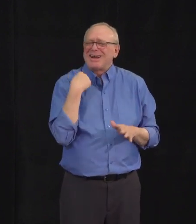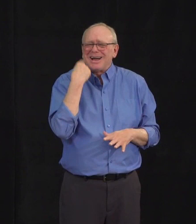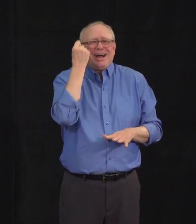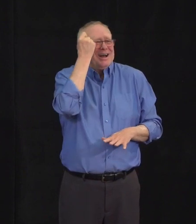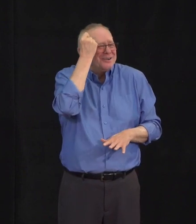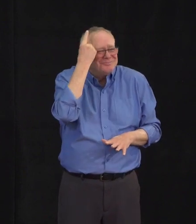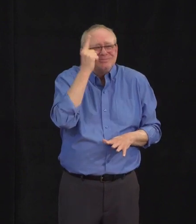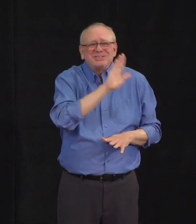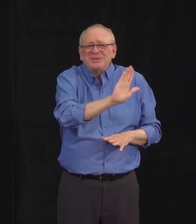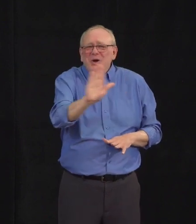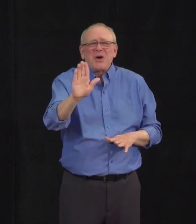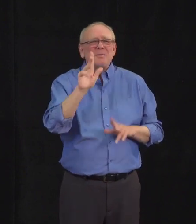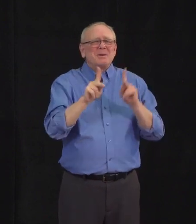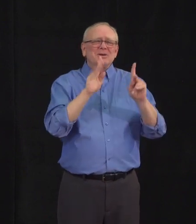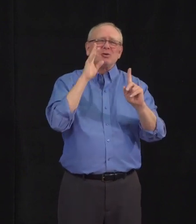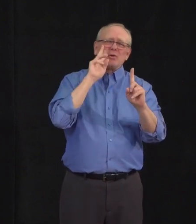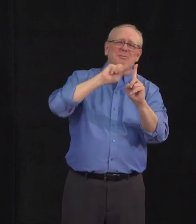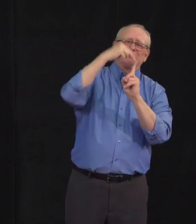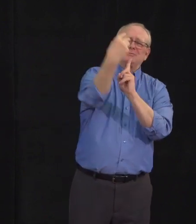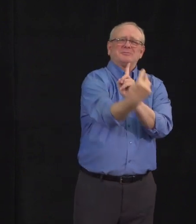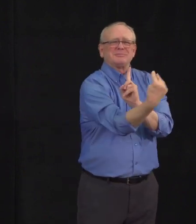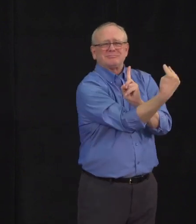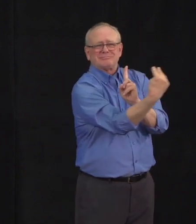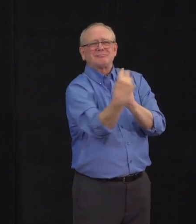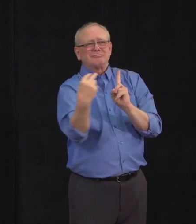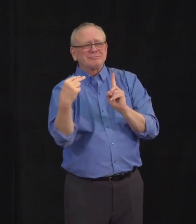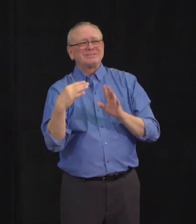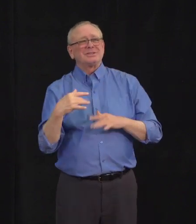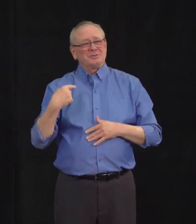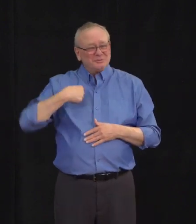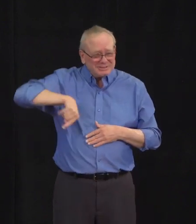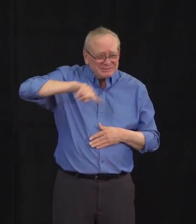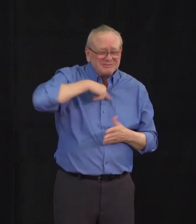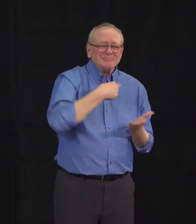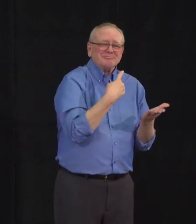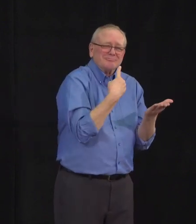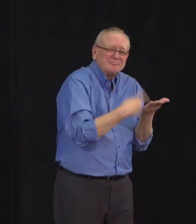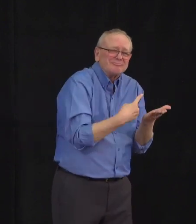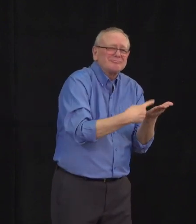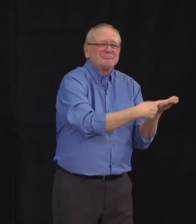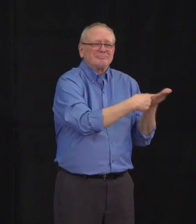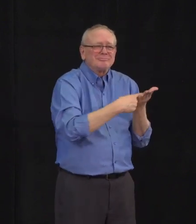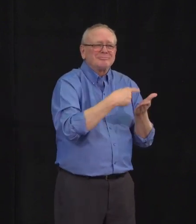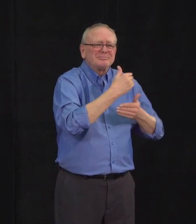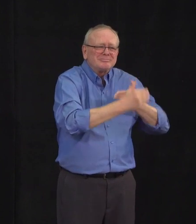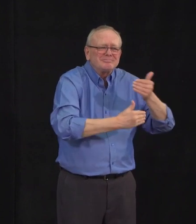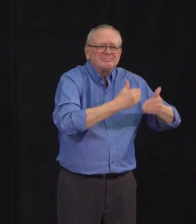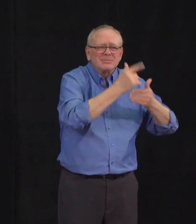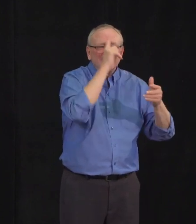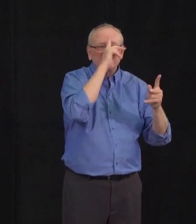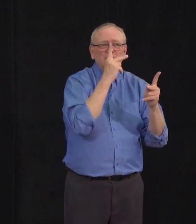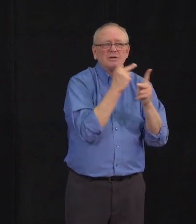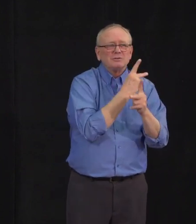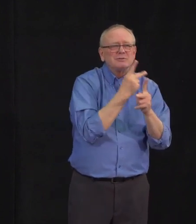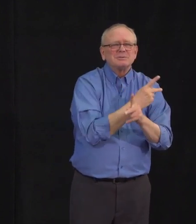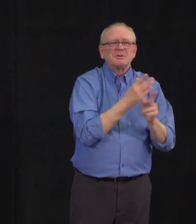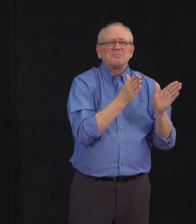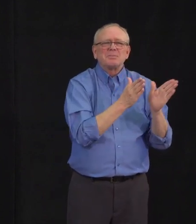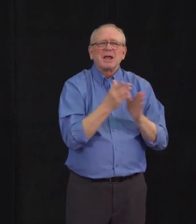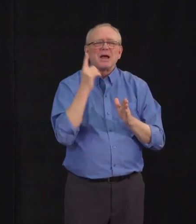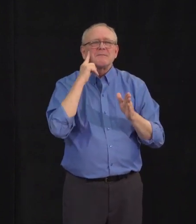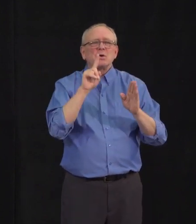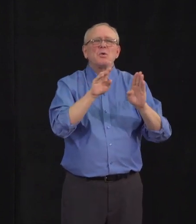days, making sure that as we plan to reopen different segments and ease restrictions, the concern that I have is